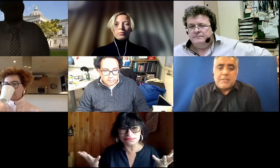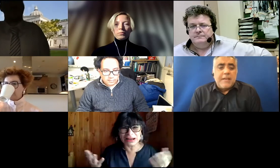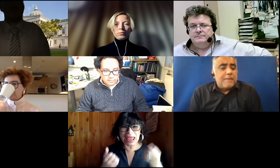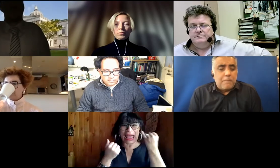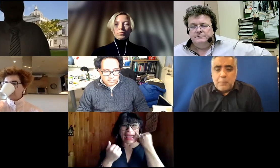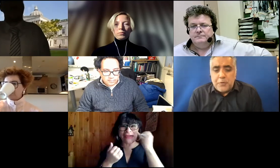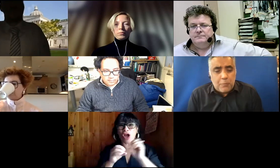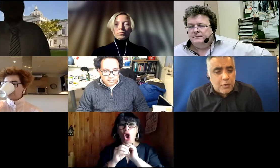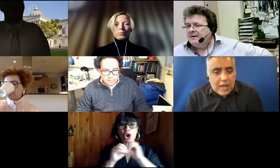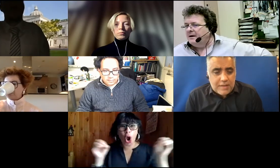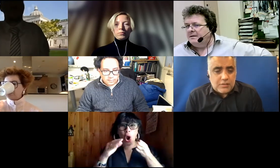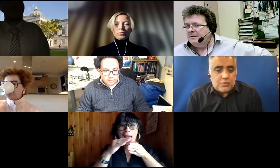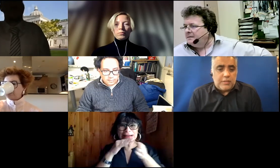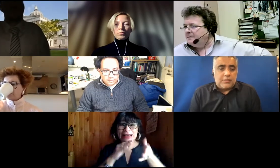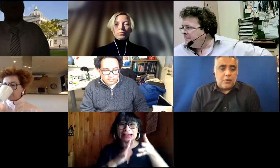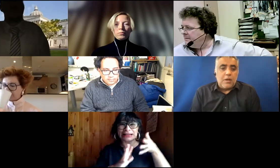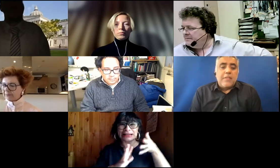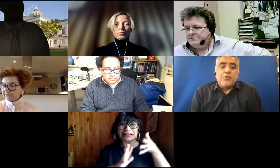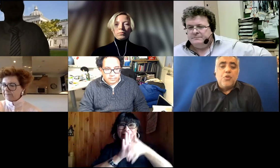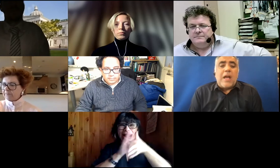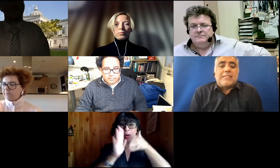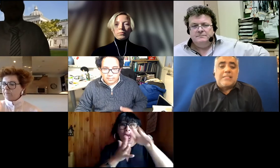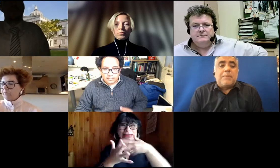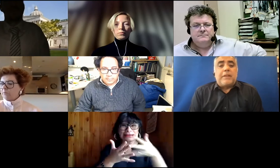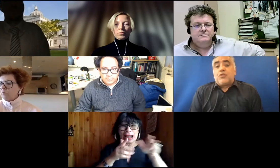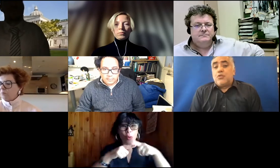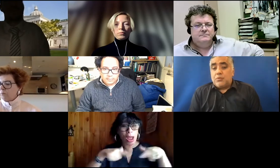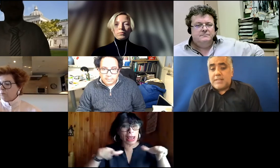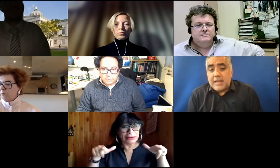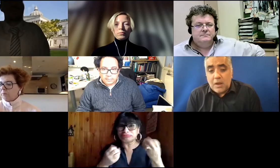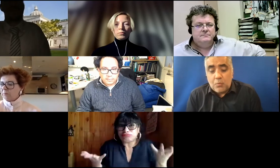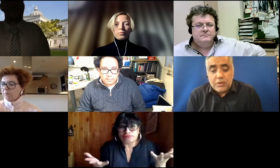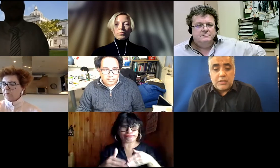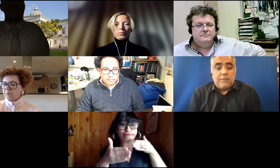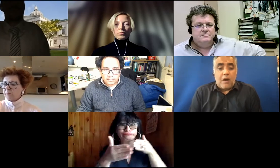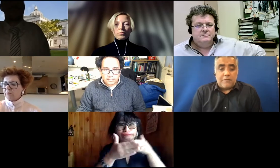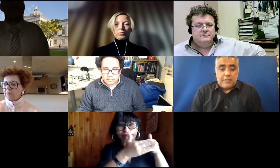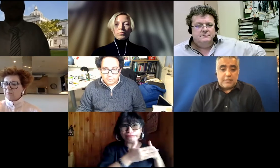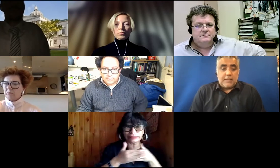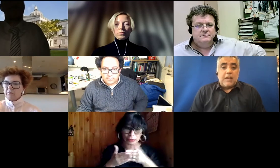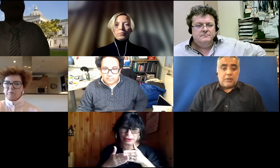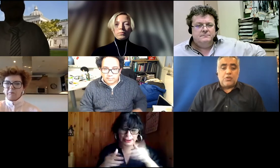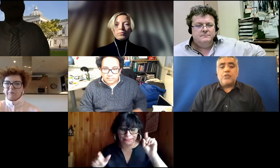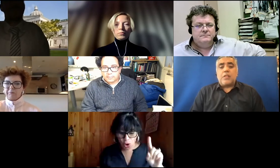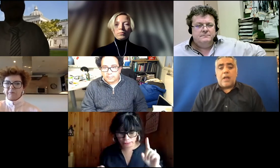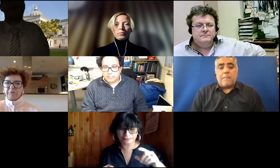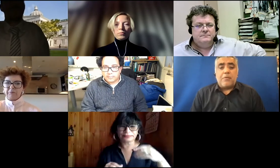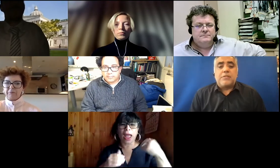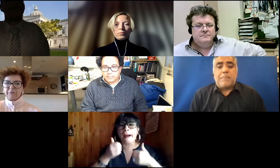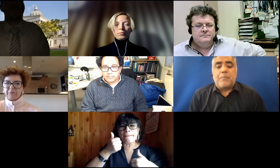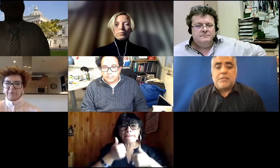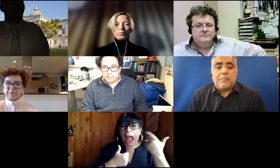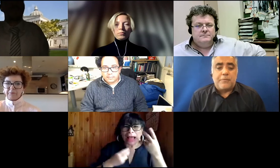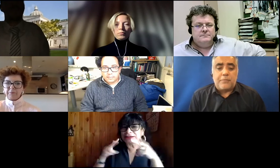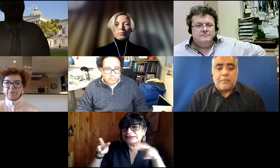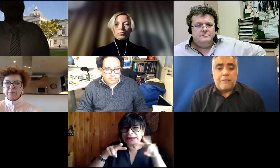groups, we don't have access to this. So there's no accessibility. There's no sign language involved in this. So there's a lot of barriers that